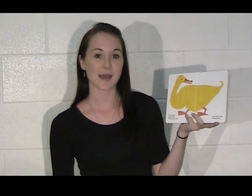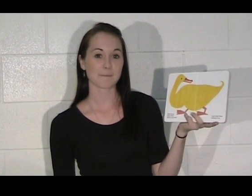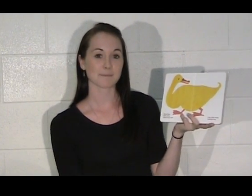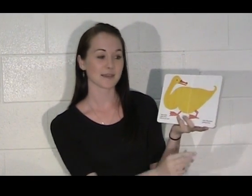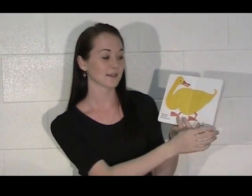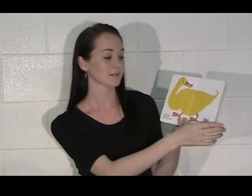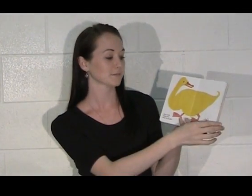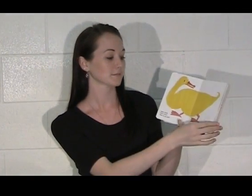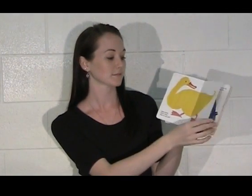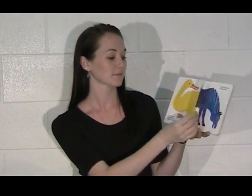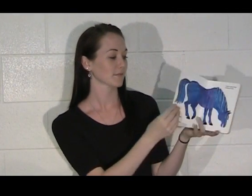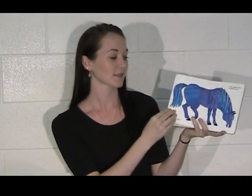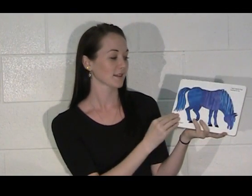me.